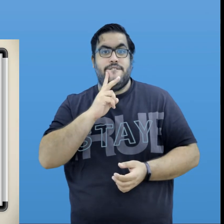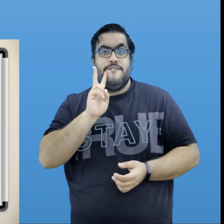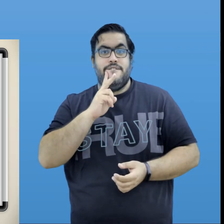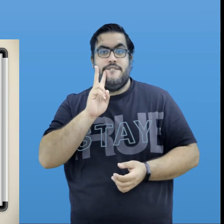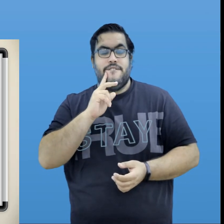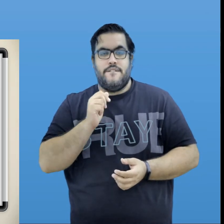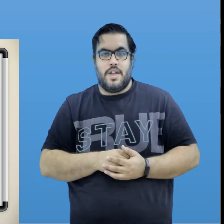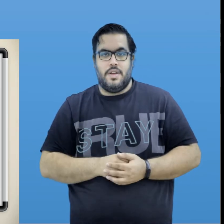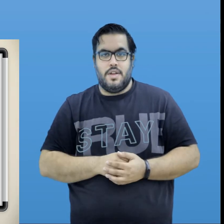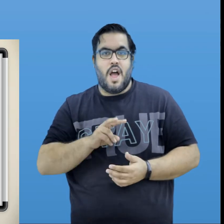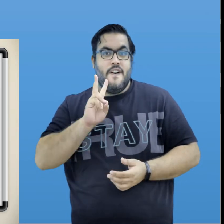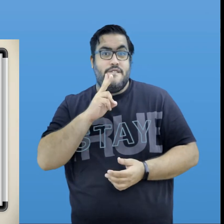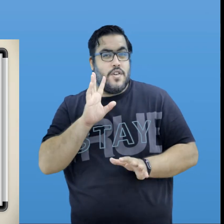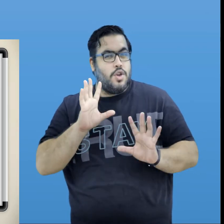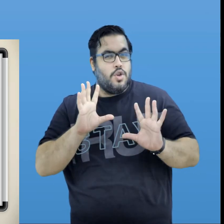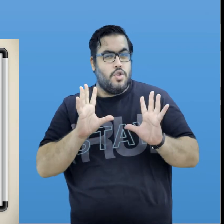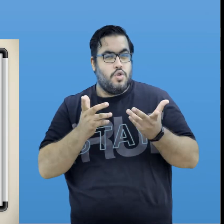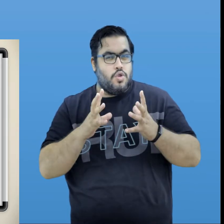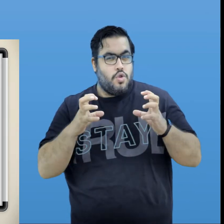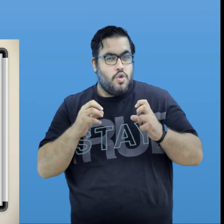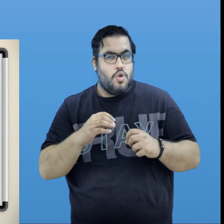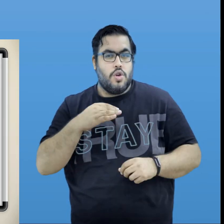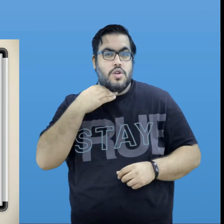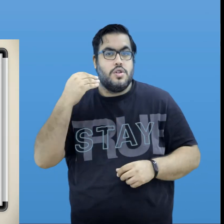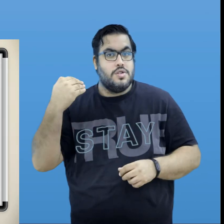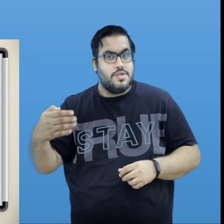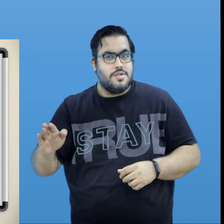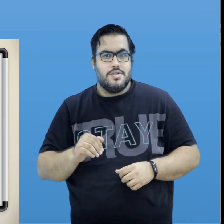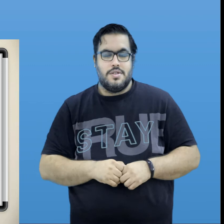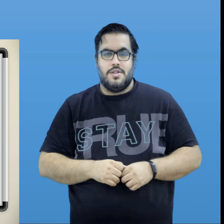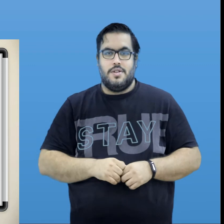we used another sequence word in addition.